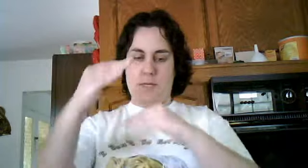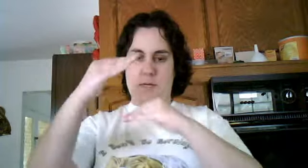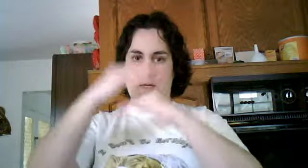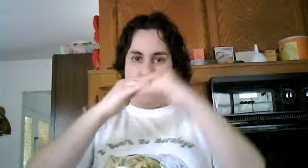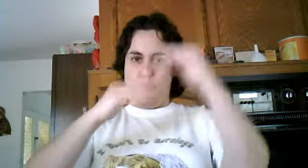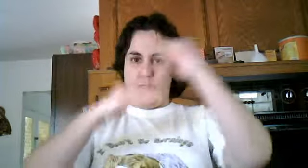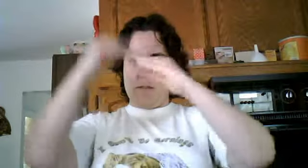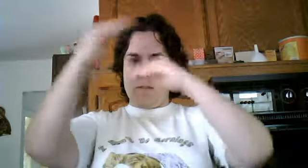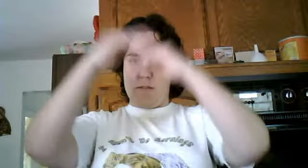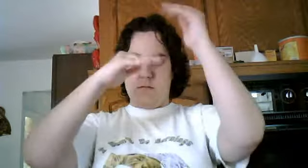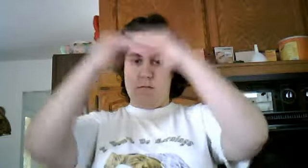Build.